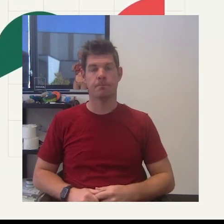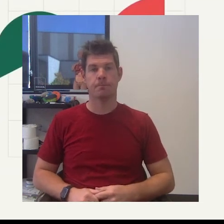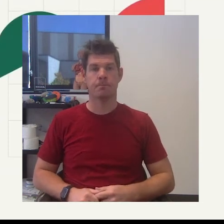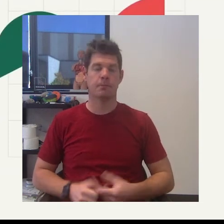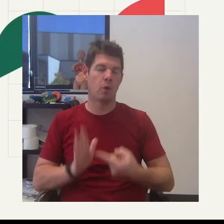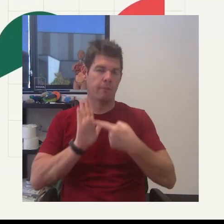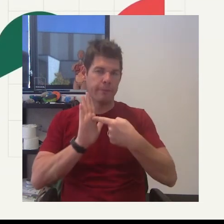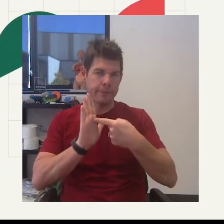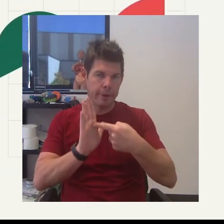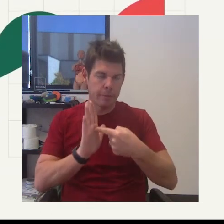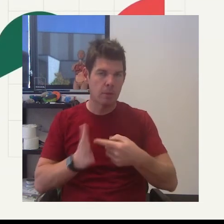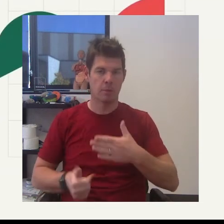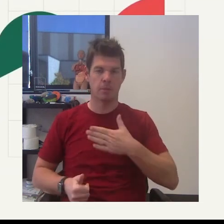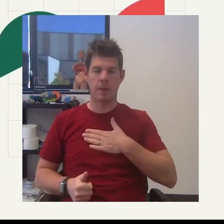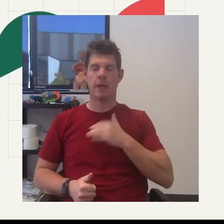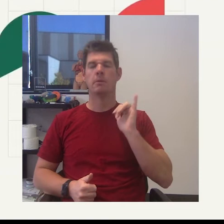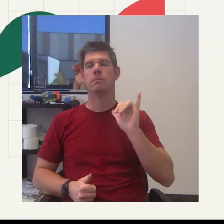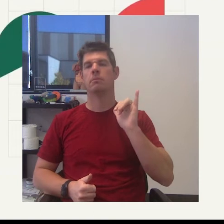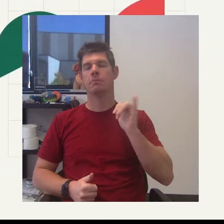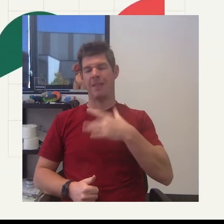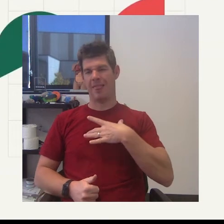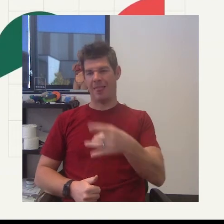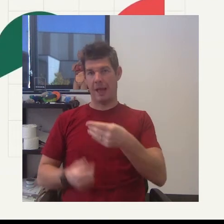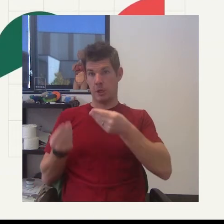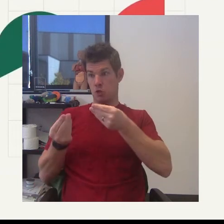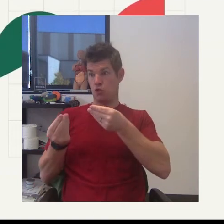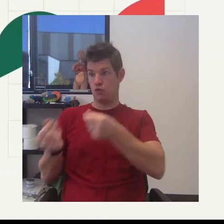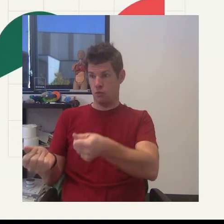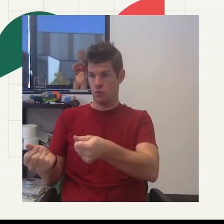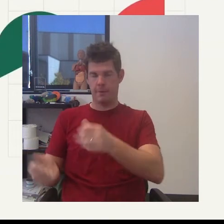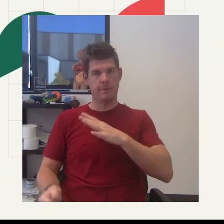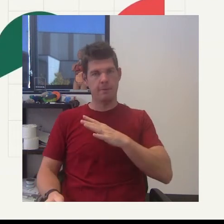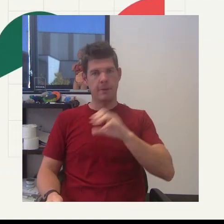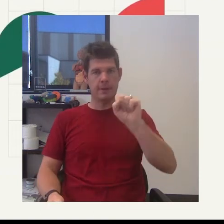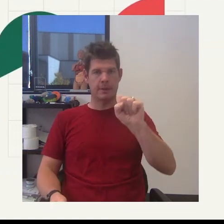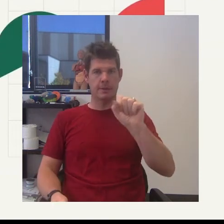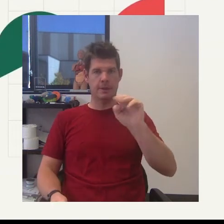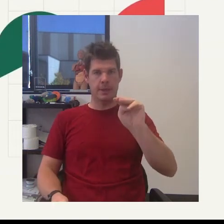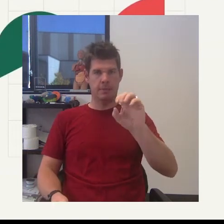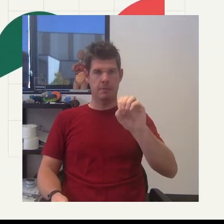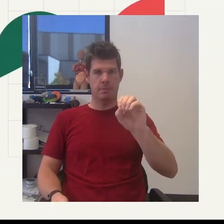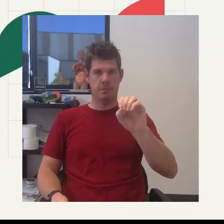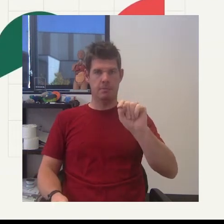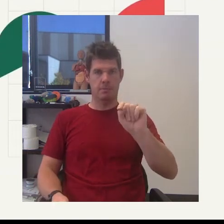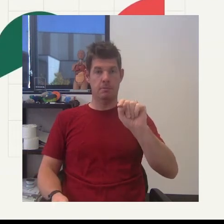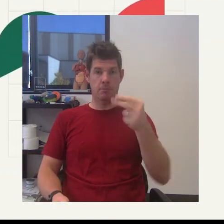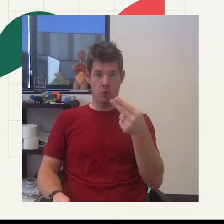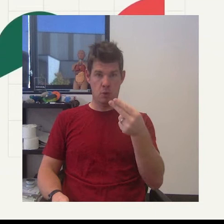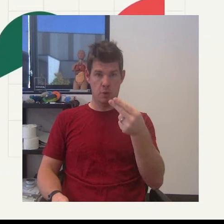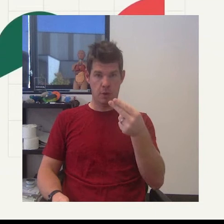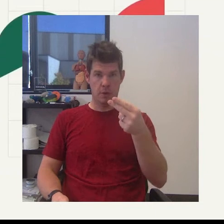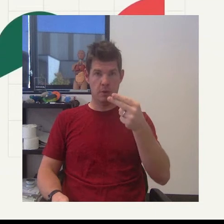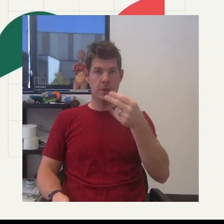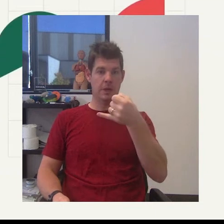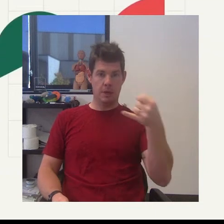myself Smooth Joel. Okay? So now my name is Smooth Joel. That means I am going